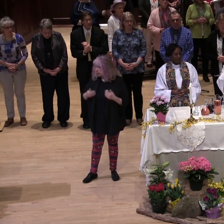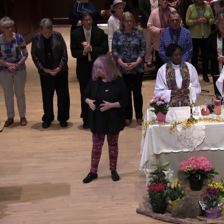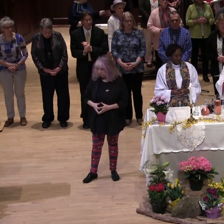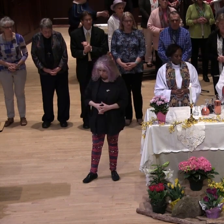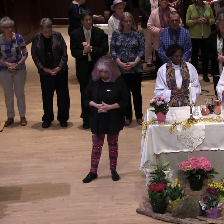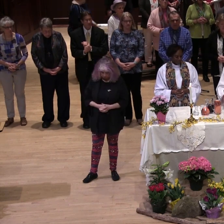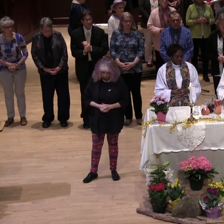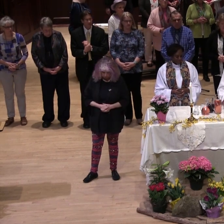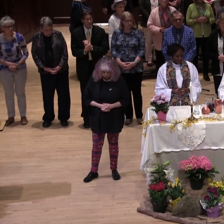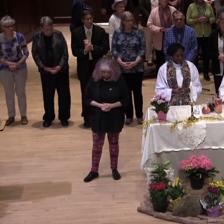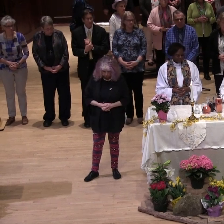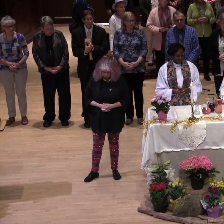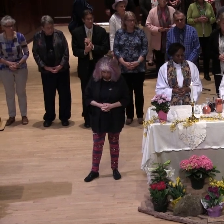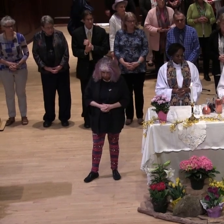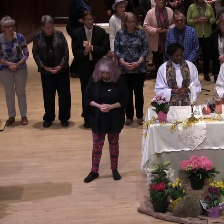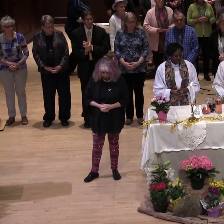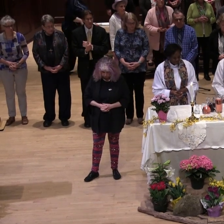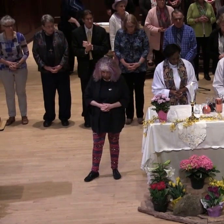me."